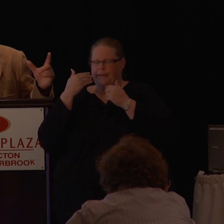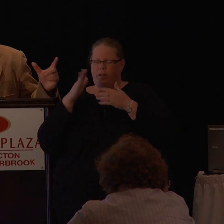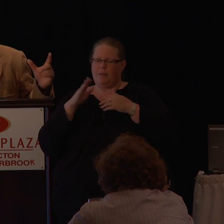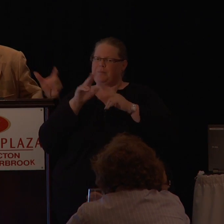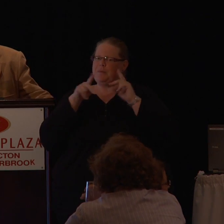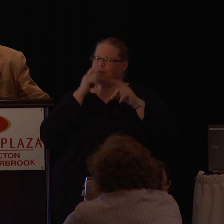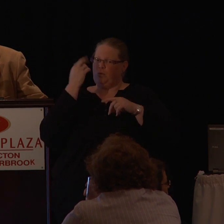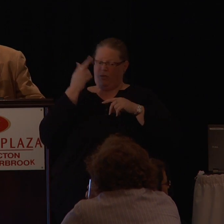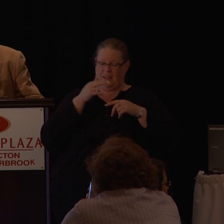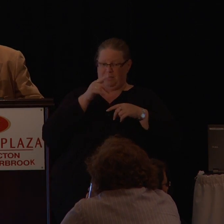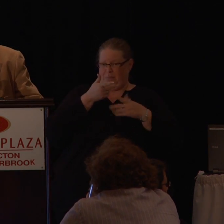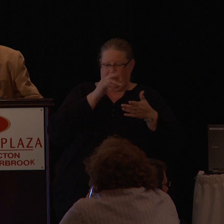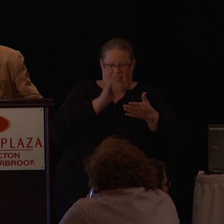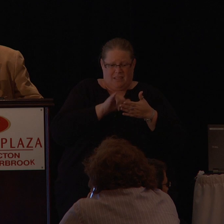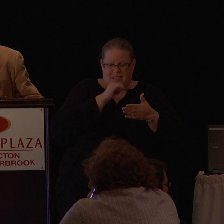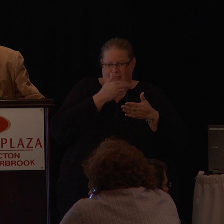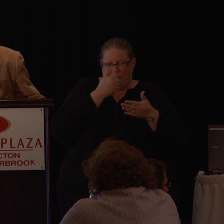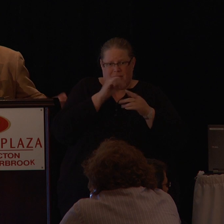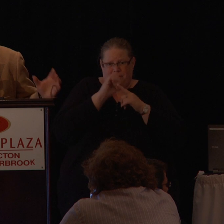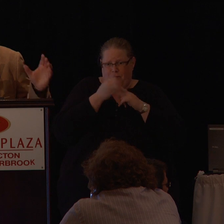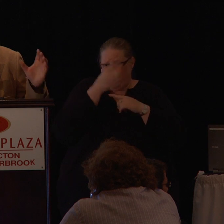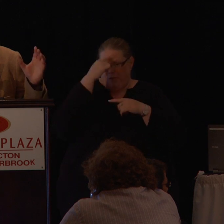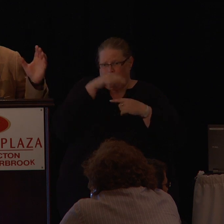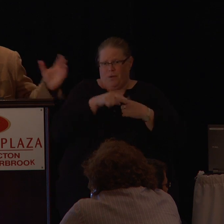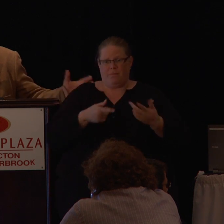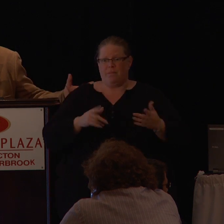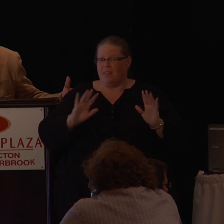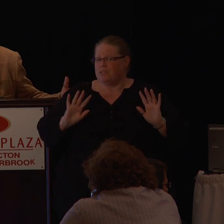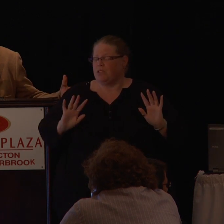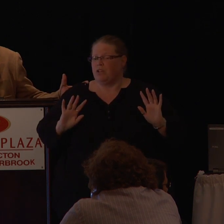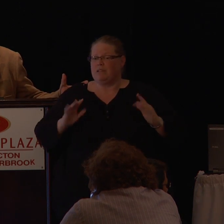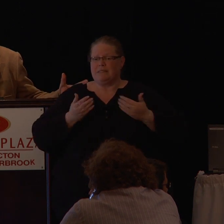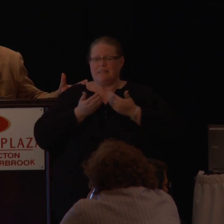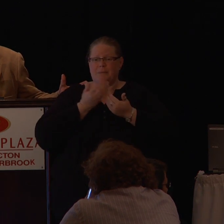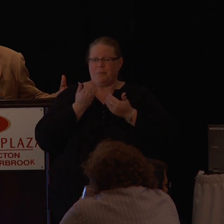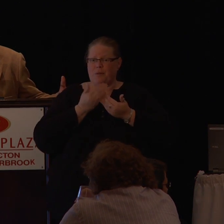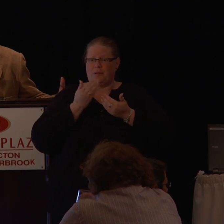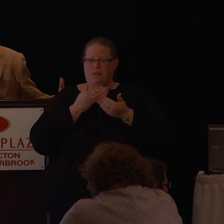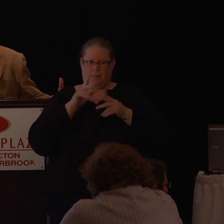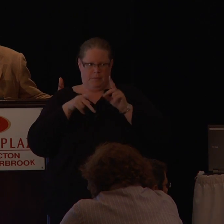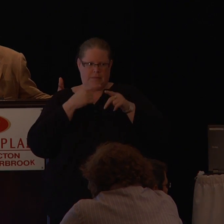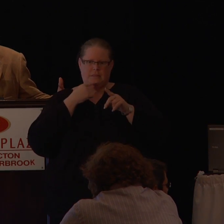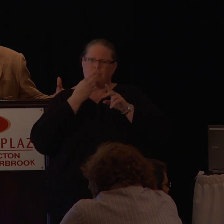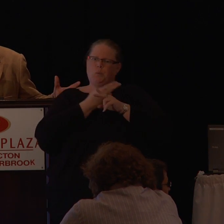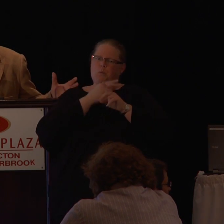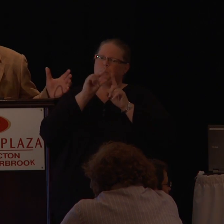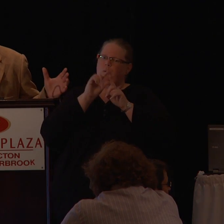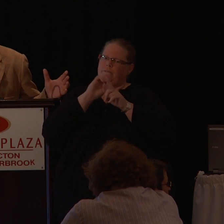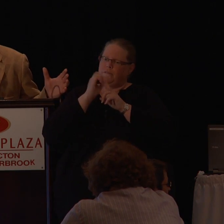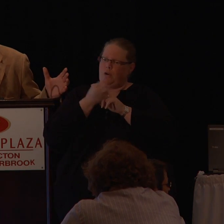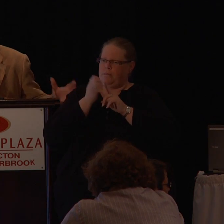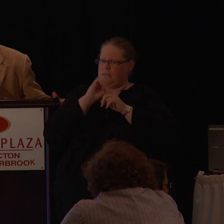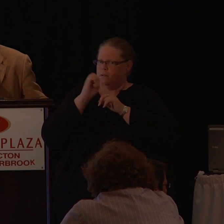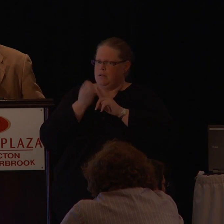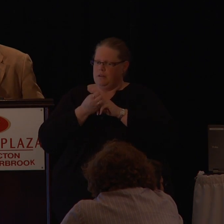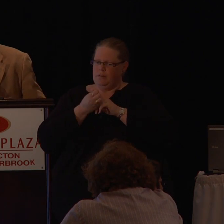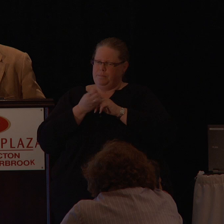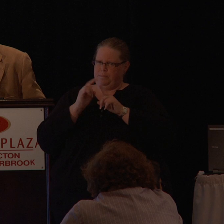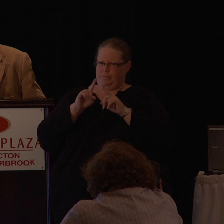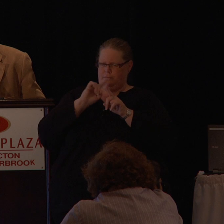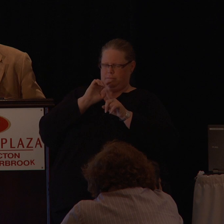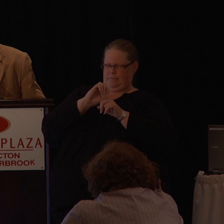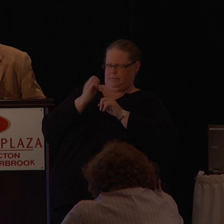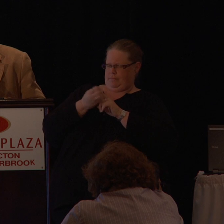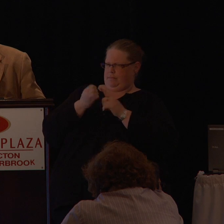the right place for those kids. I've heard the word environment mentioned, but I haven't heard it explored in